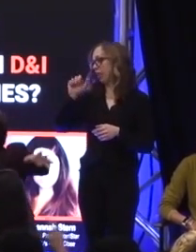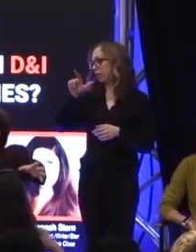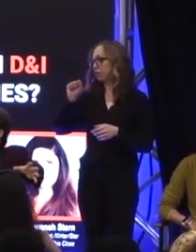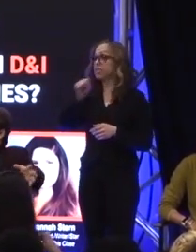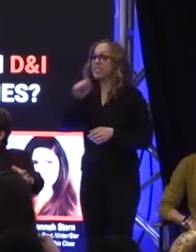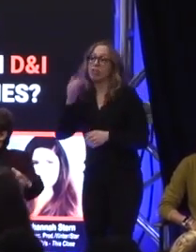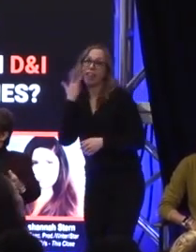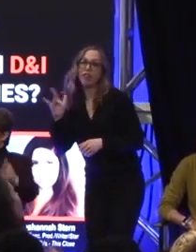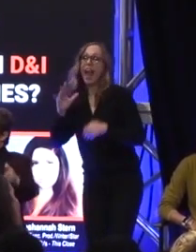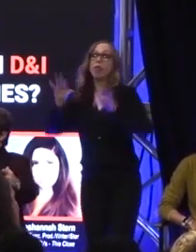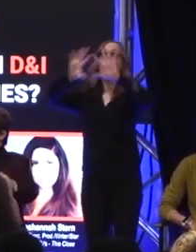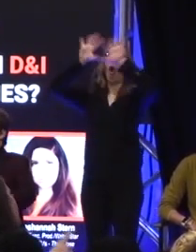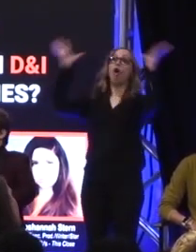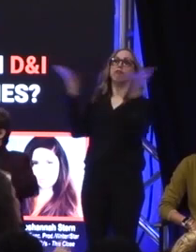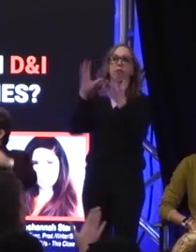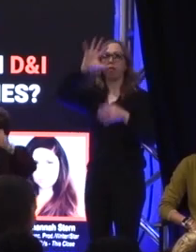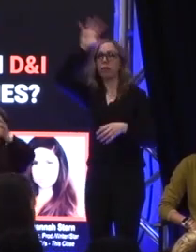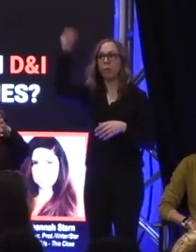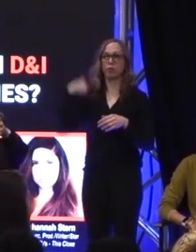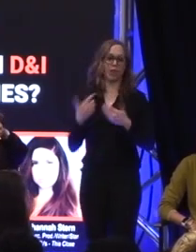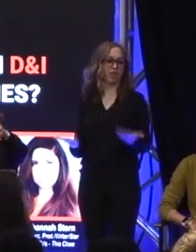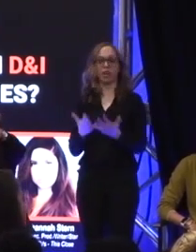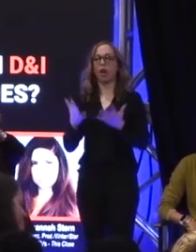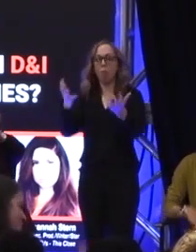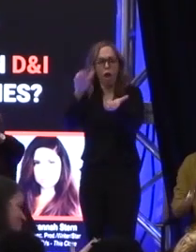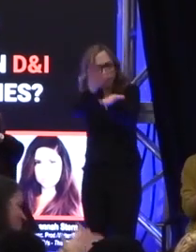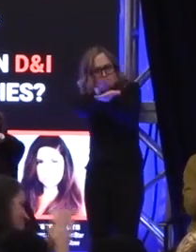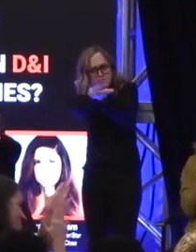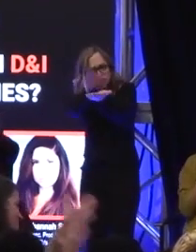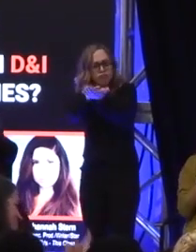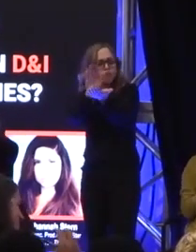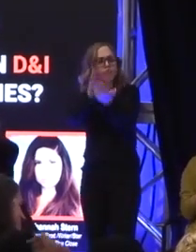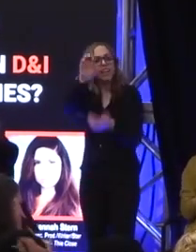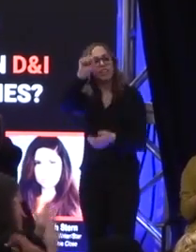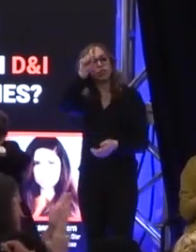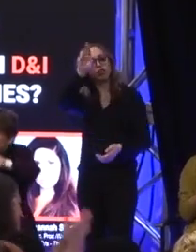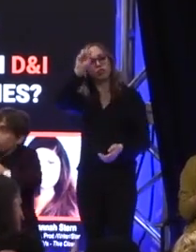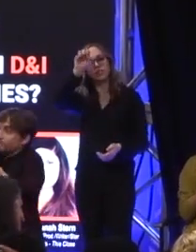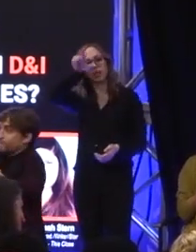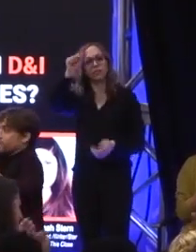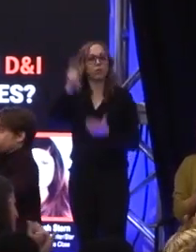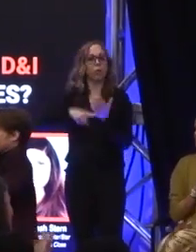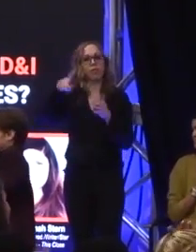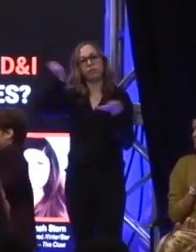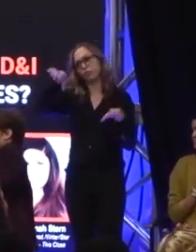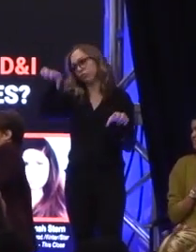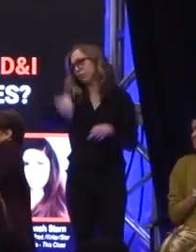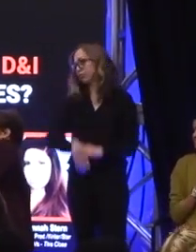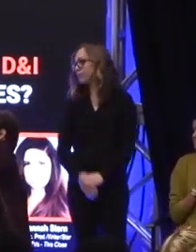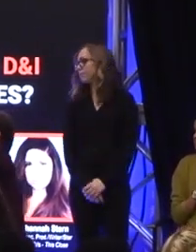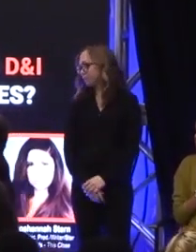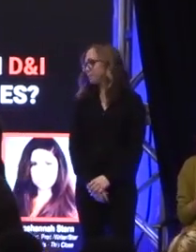Easter Seals as a nation is here. So how about a round of applause for Easter Seals and everything they're doing?